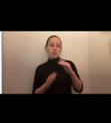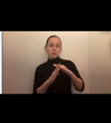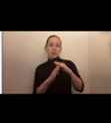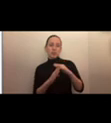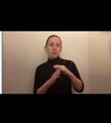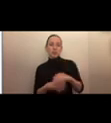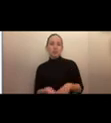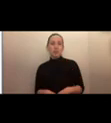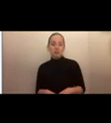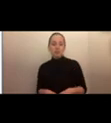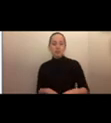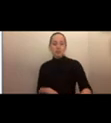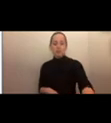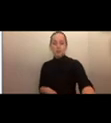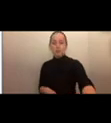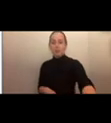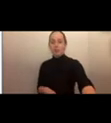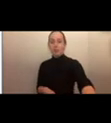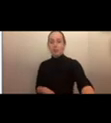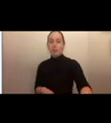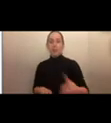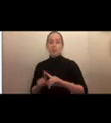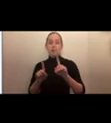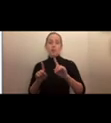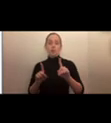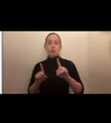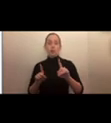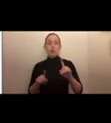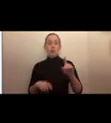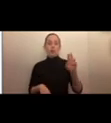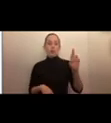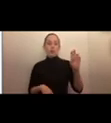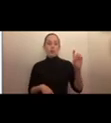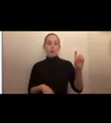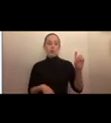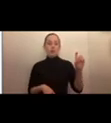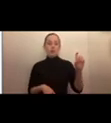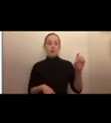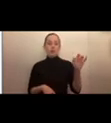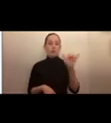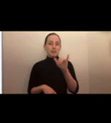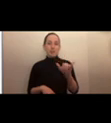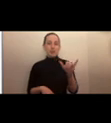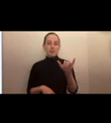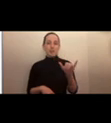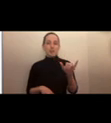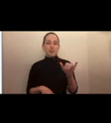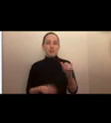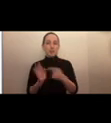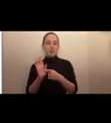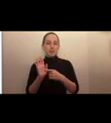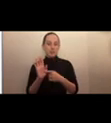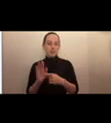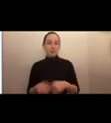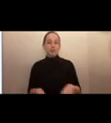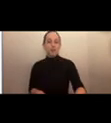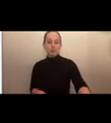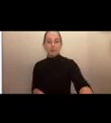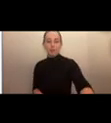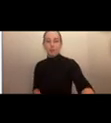in deaf adults, because of the communication barriers between between psychiatrist